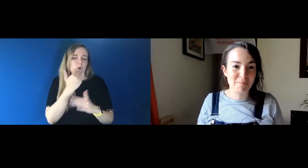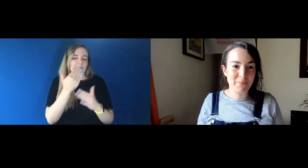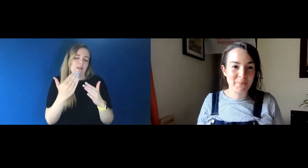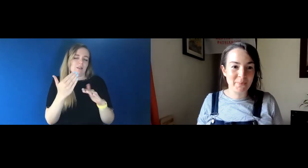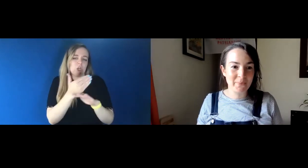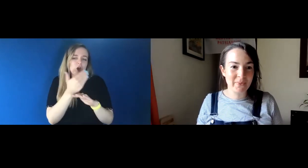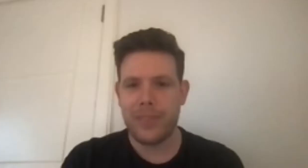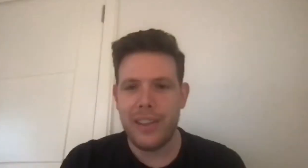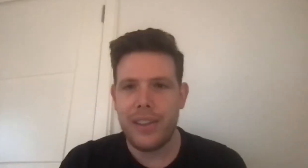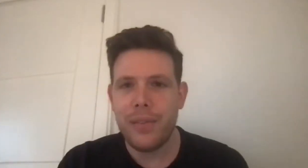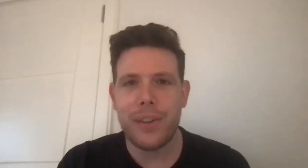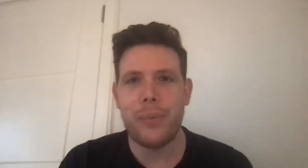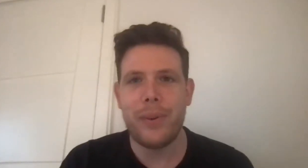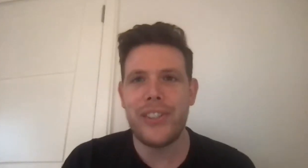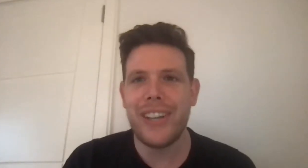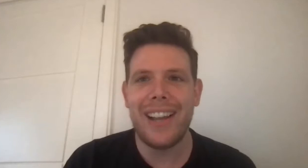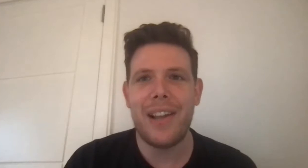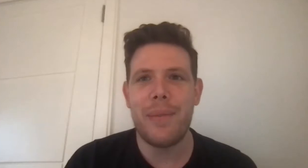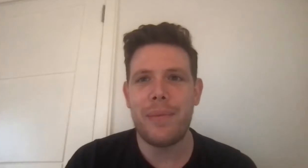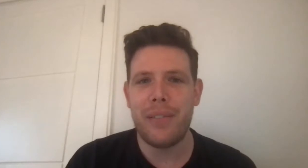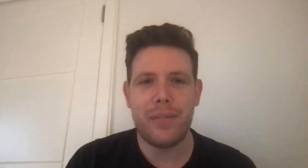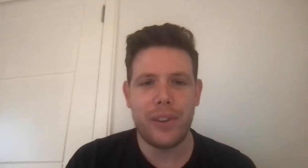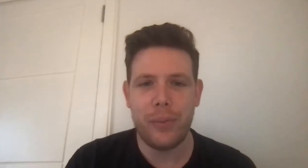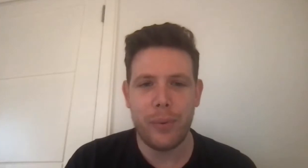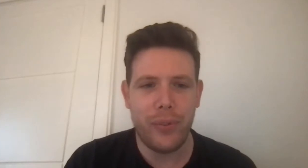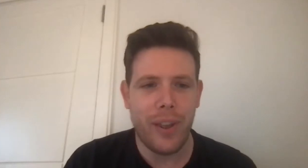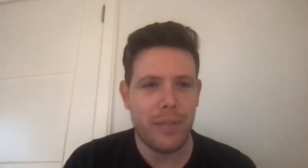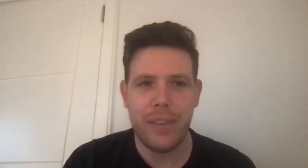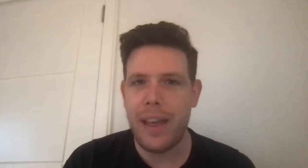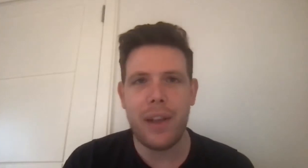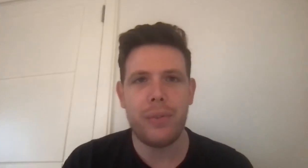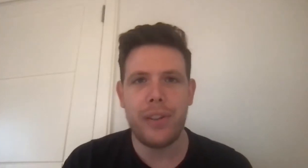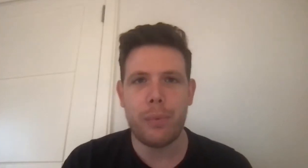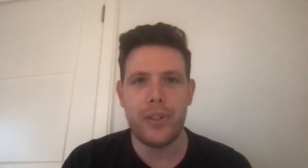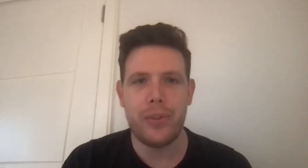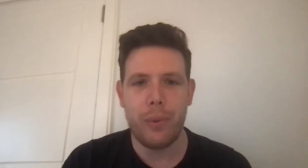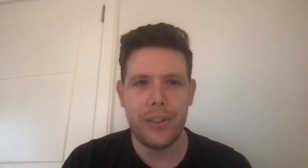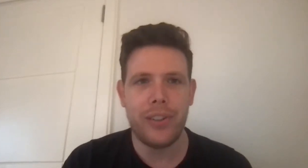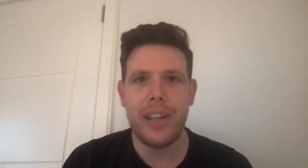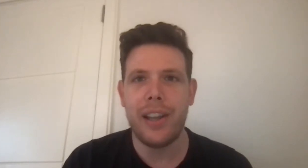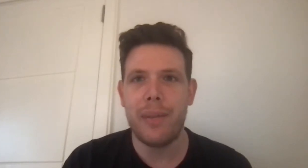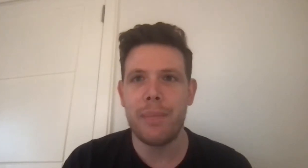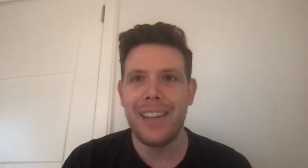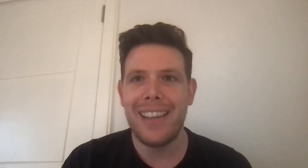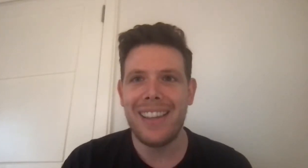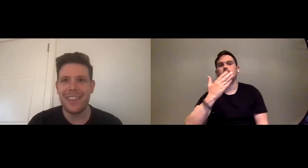Thanks, Rob. Thank you so much. And thank you so much, Susanne, for that. That was really inspirational, the work Unite